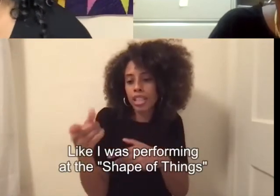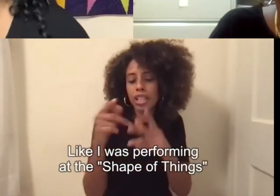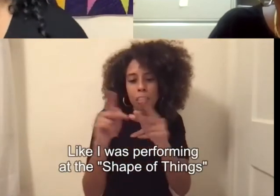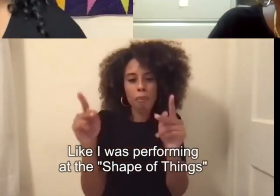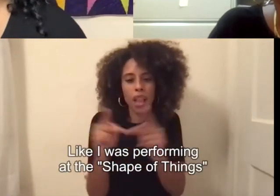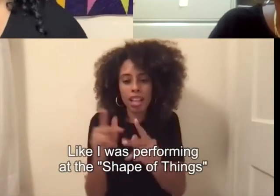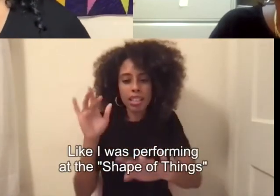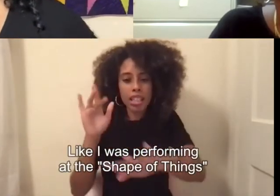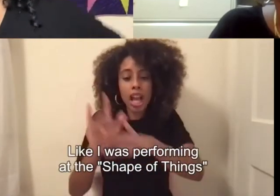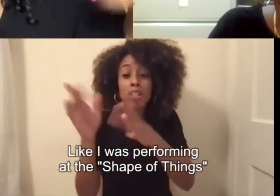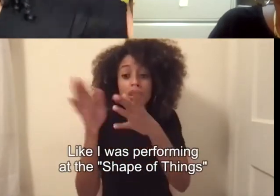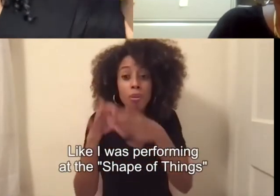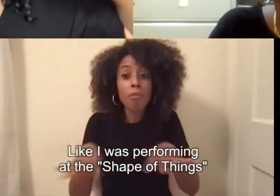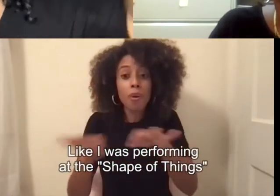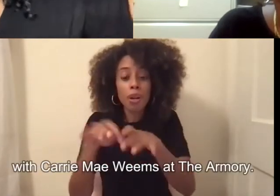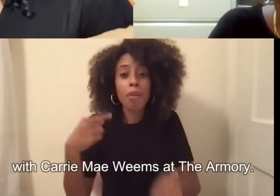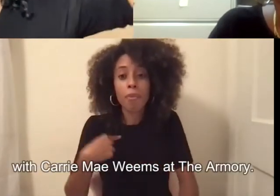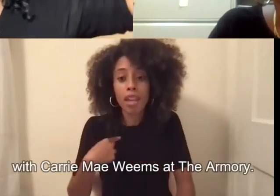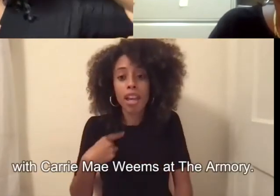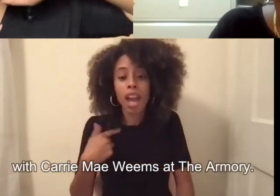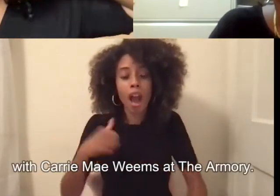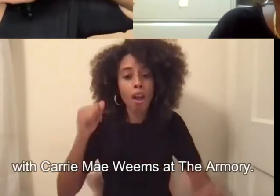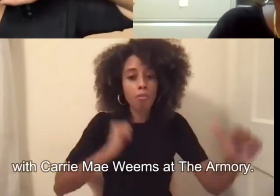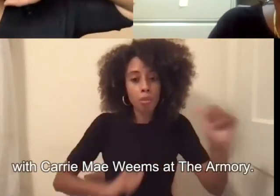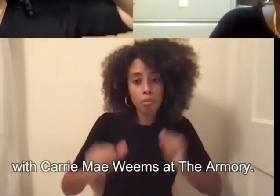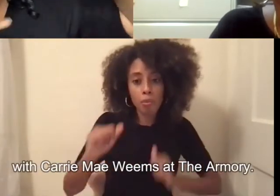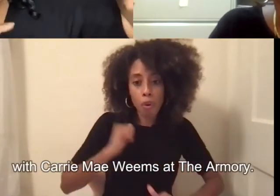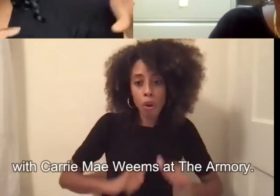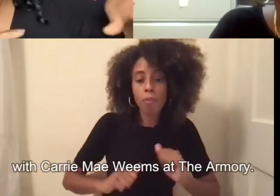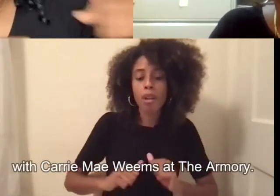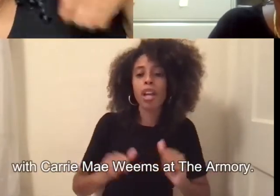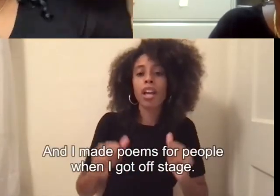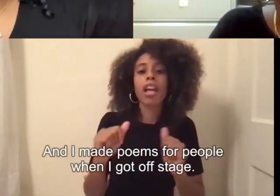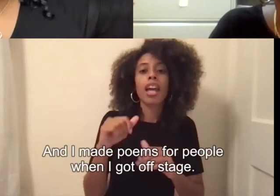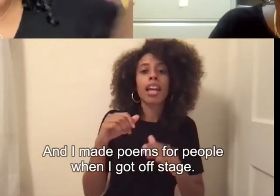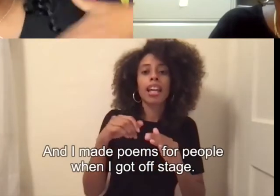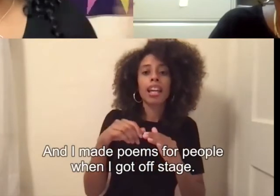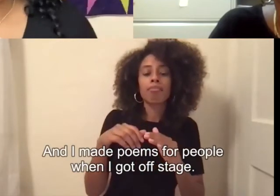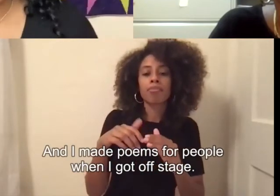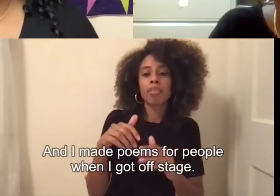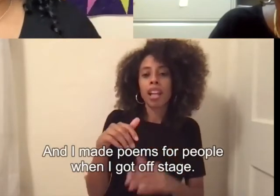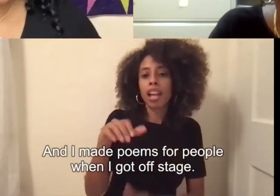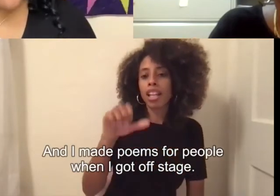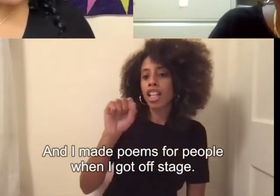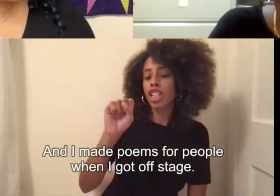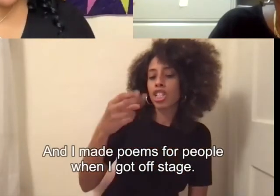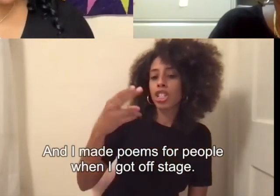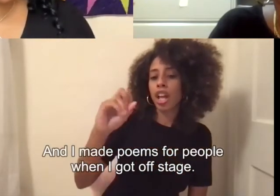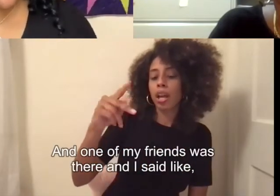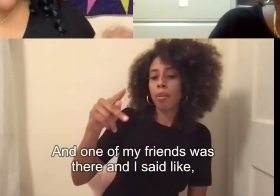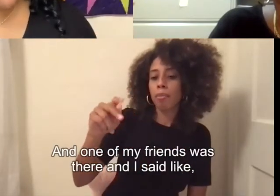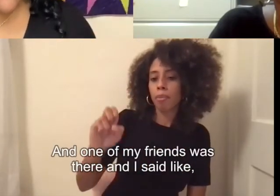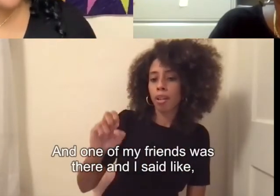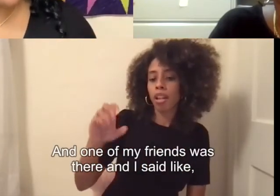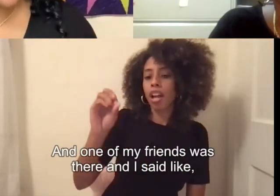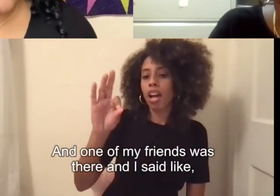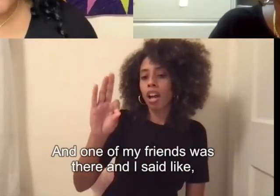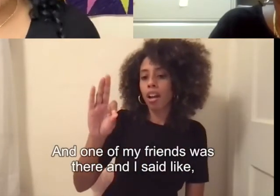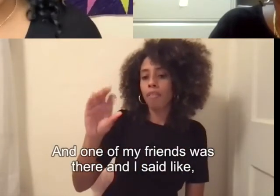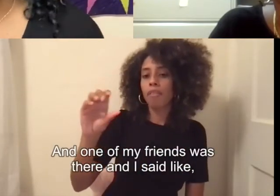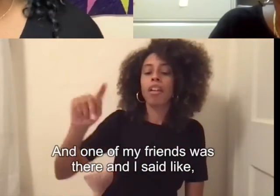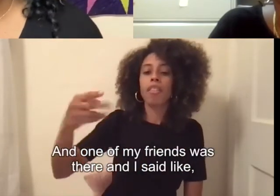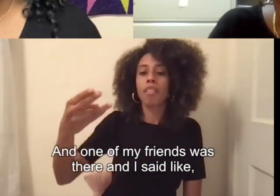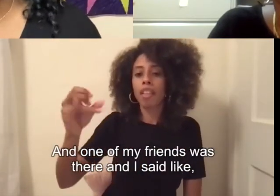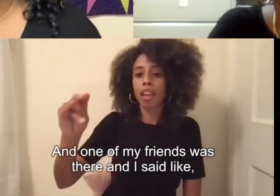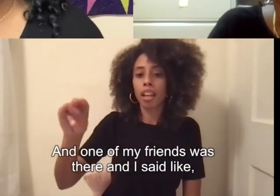I was performing at the Shape of Things with Carrie Mae Weaves at the Armory, and I made poems for people and I got off stage and one of my friends was